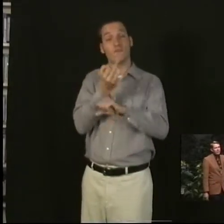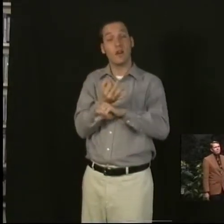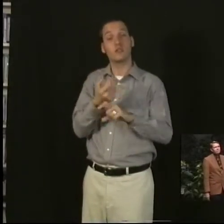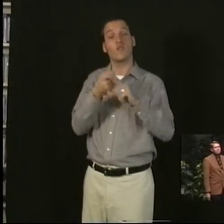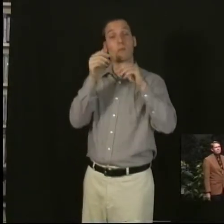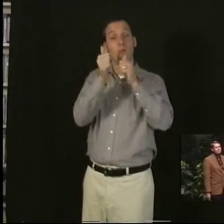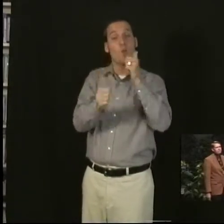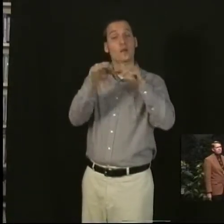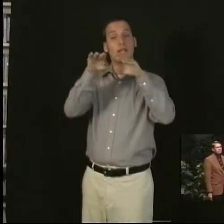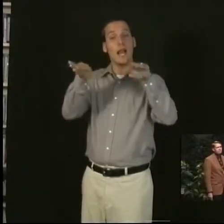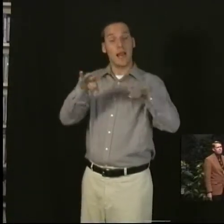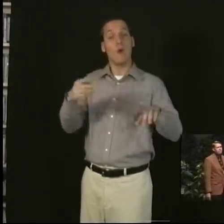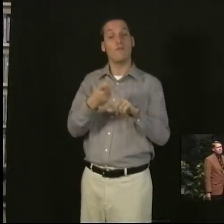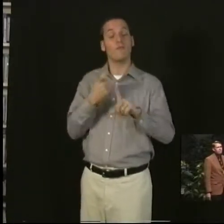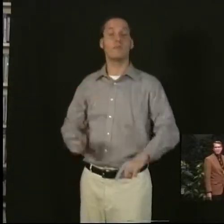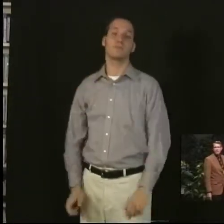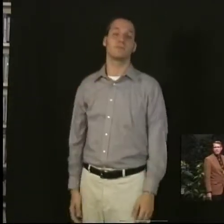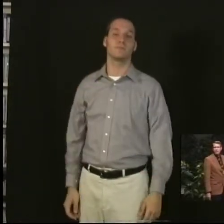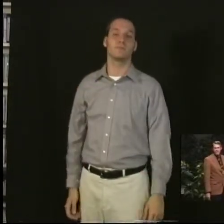come from."